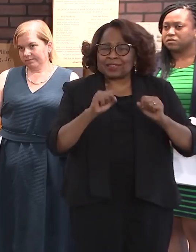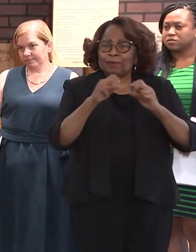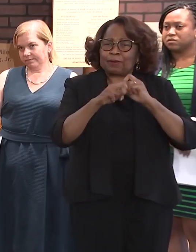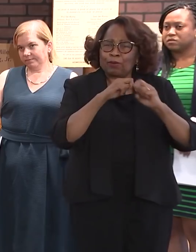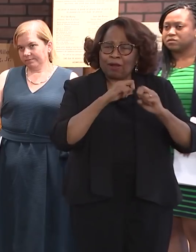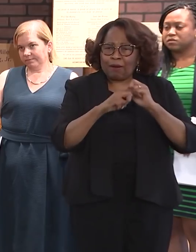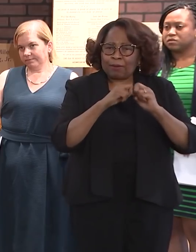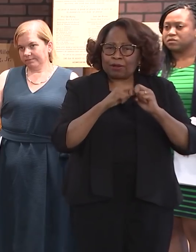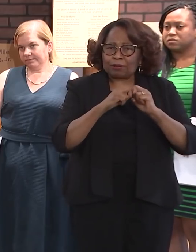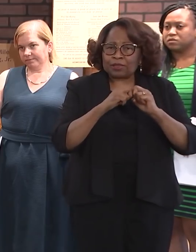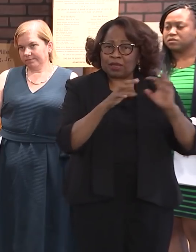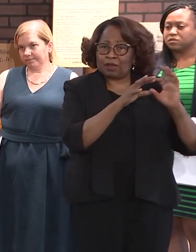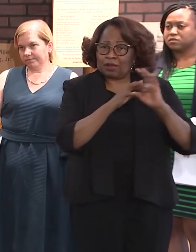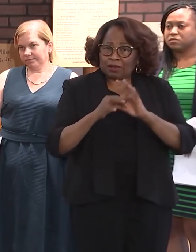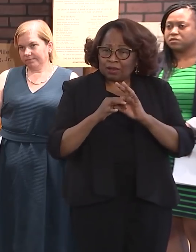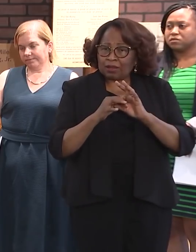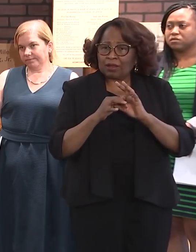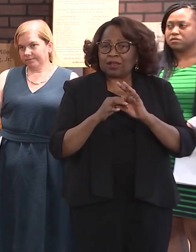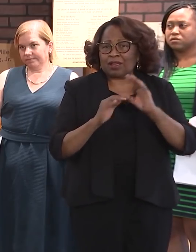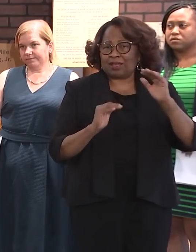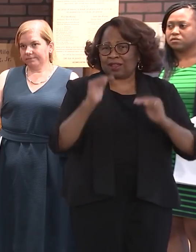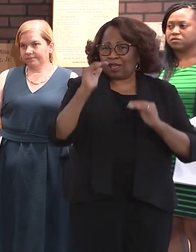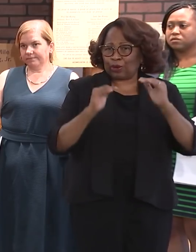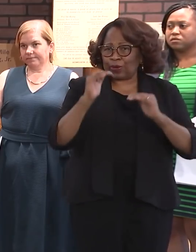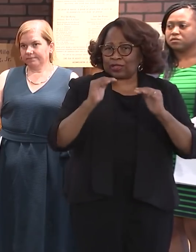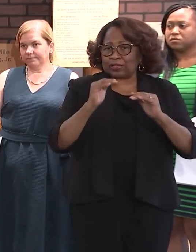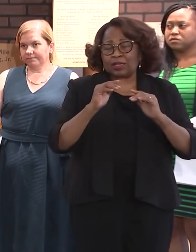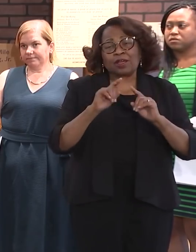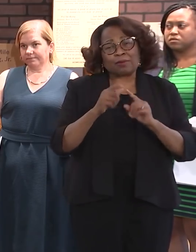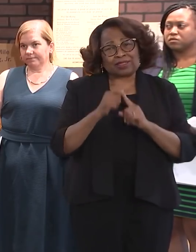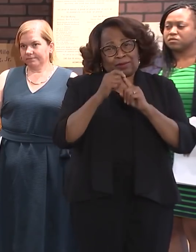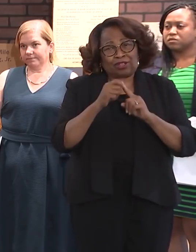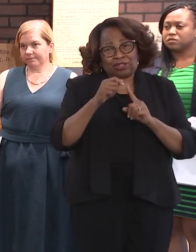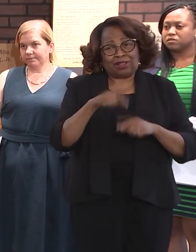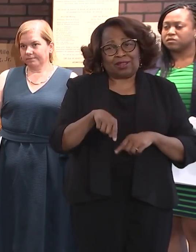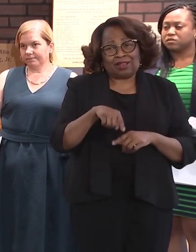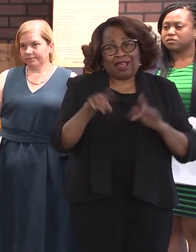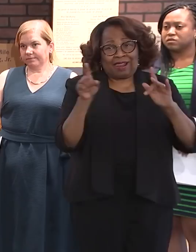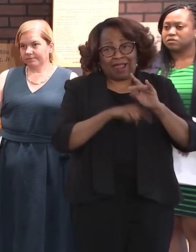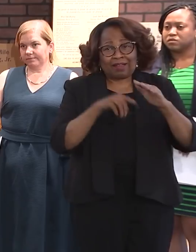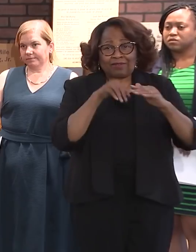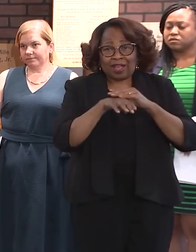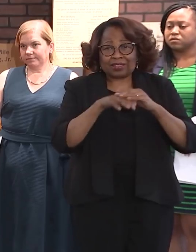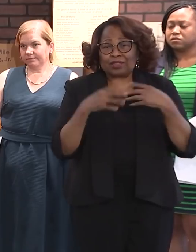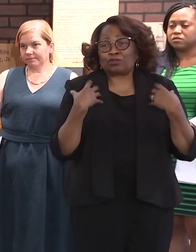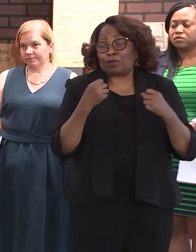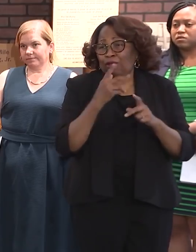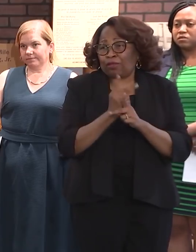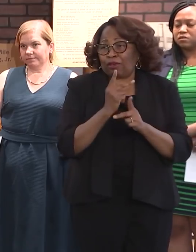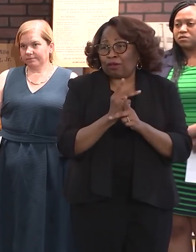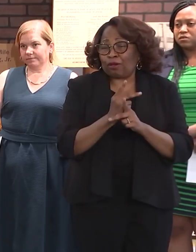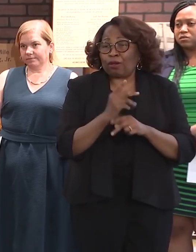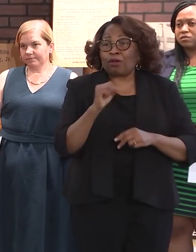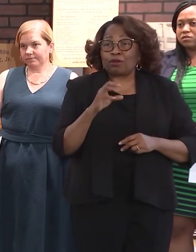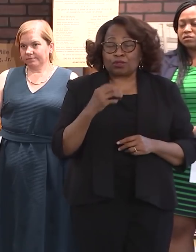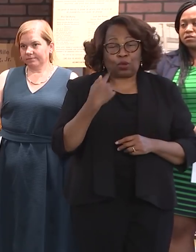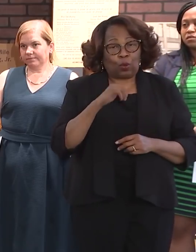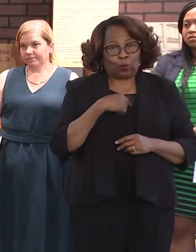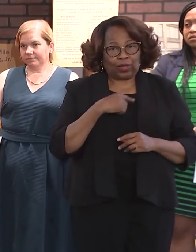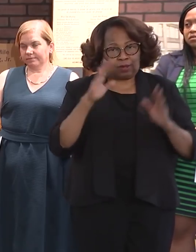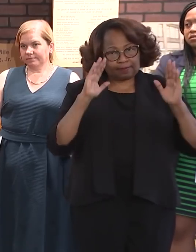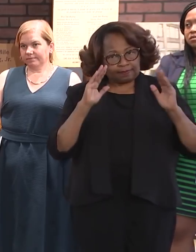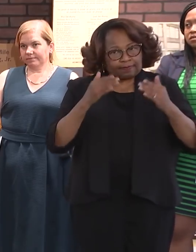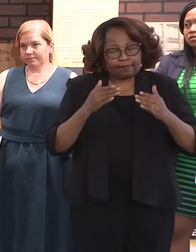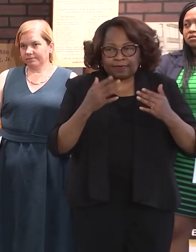problems around inequities, but particularly around lack of access to healthcare. So we've sharpened our